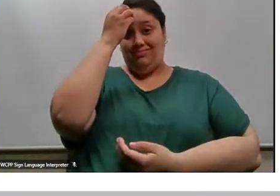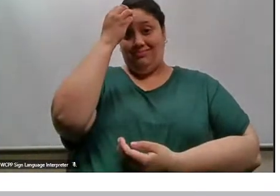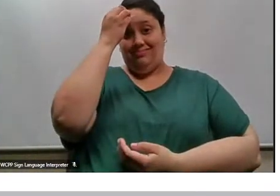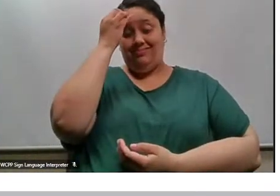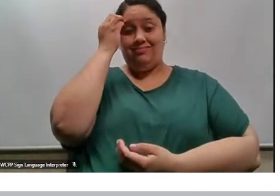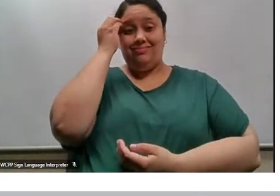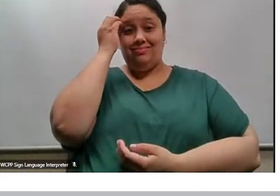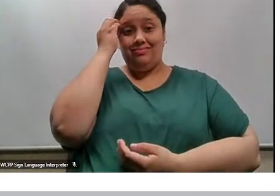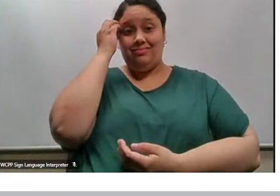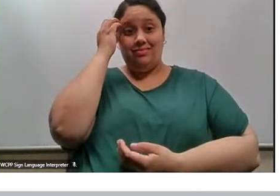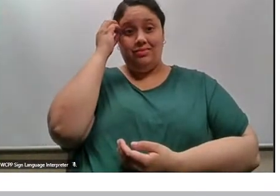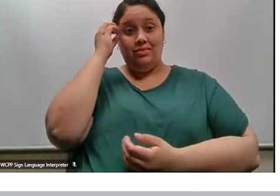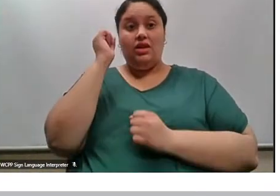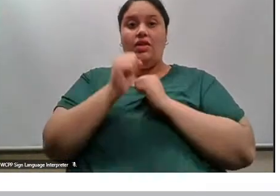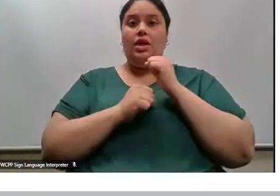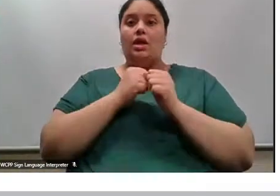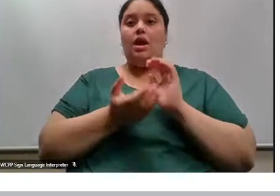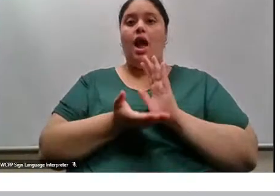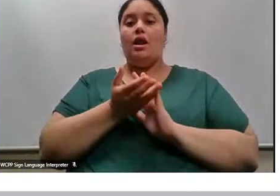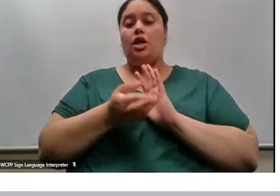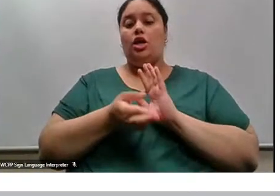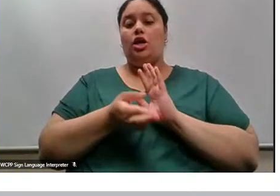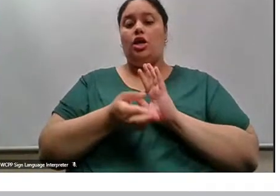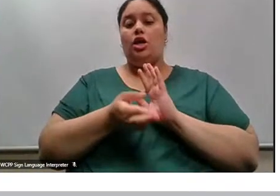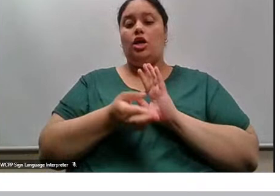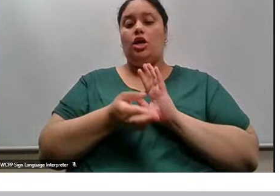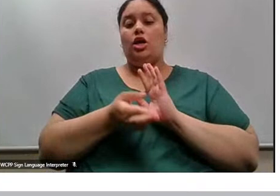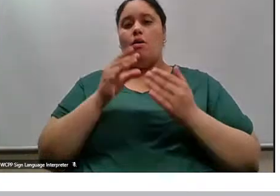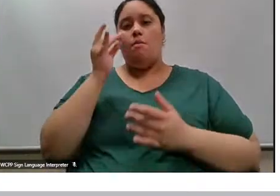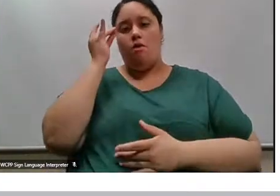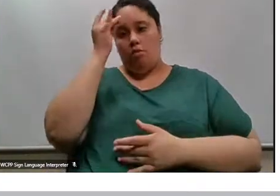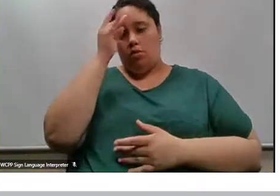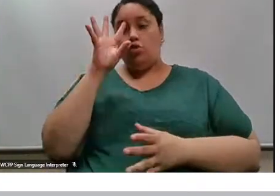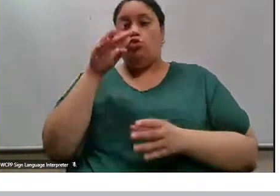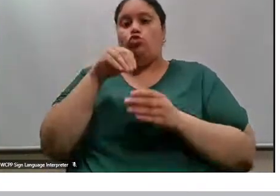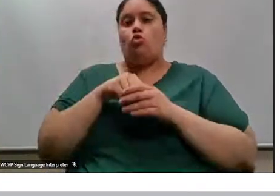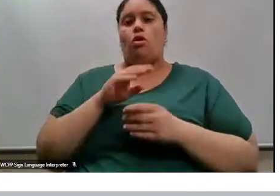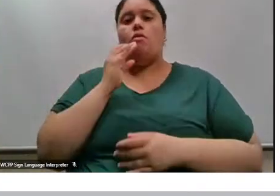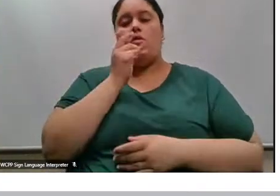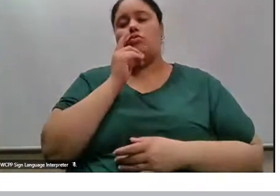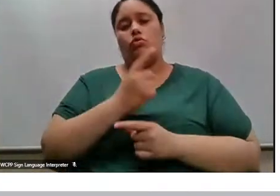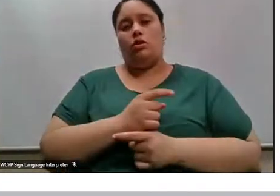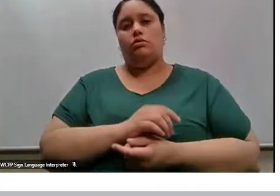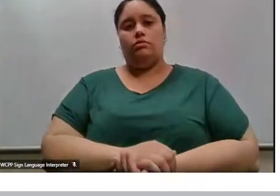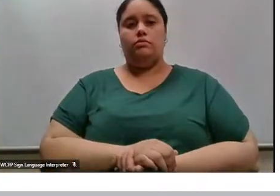In the year under review, which ended in March, he only joined in March, quite correct.